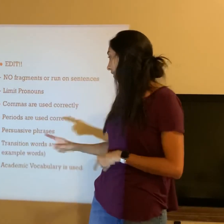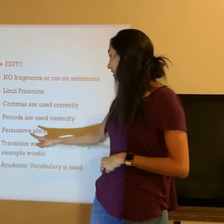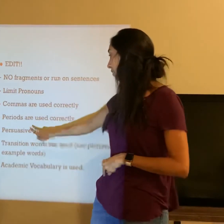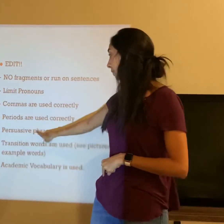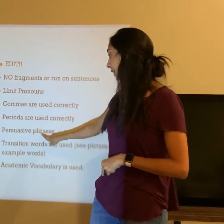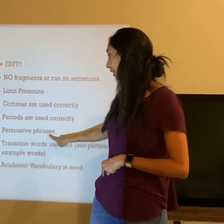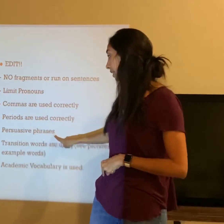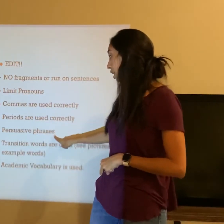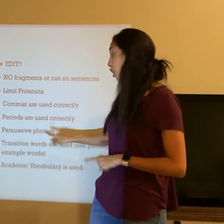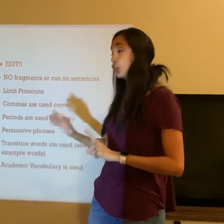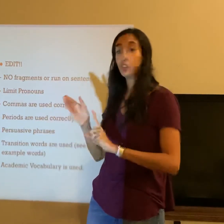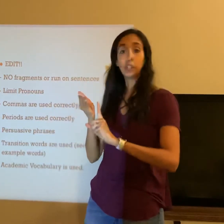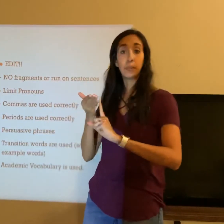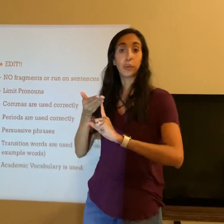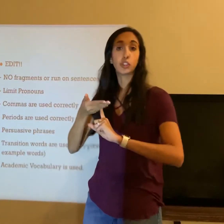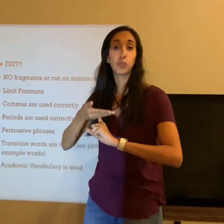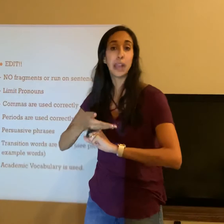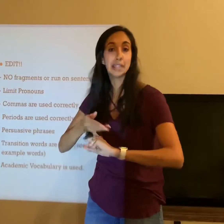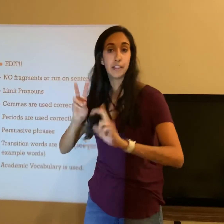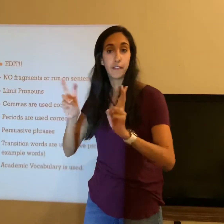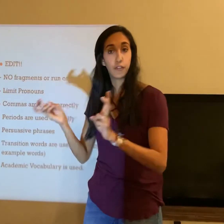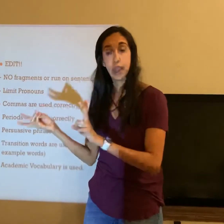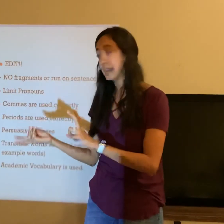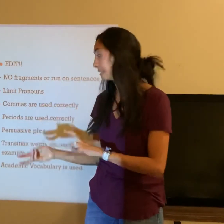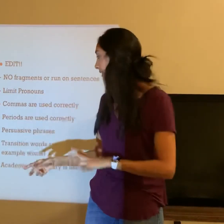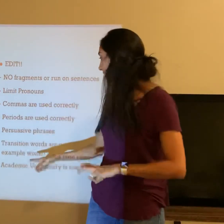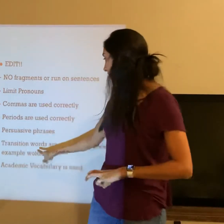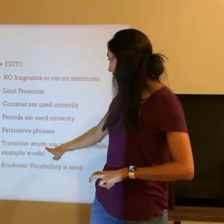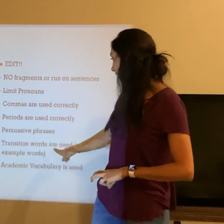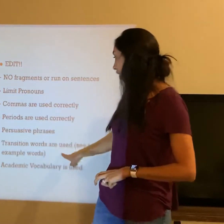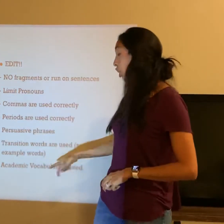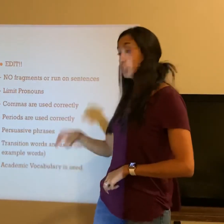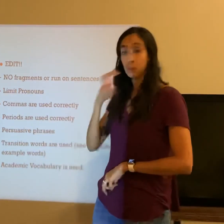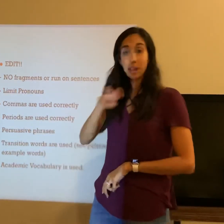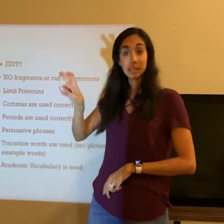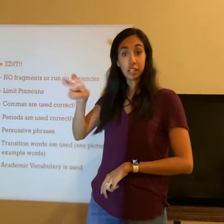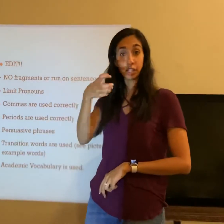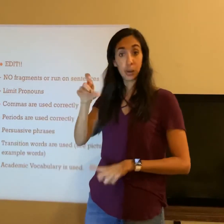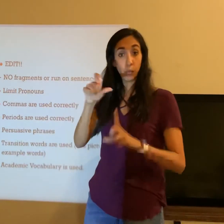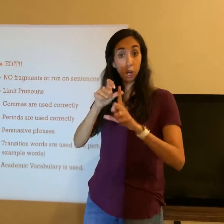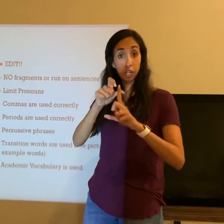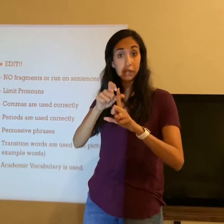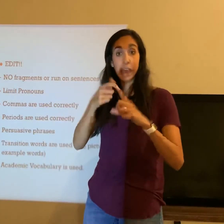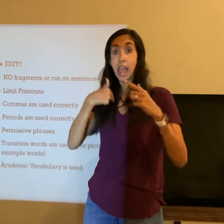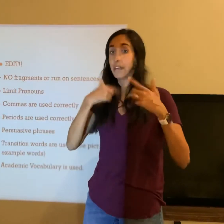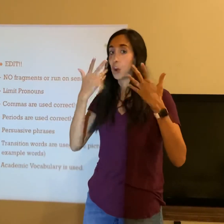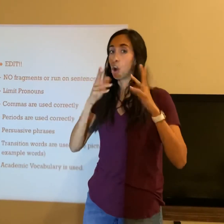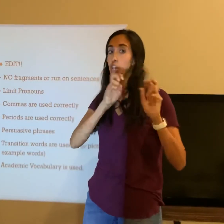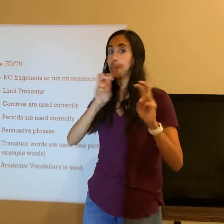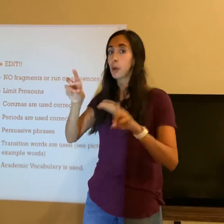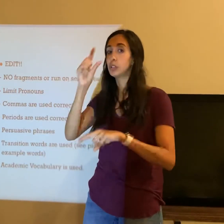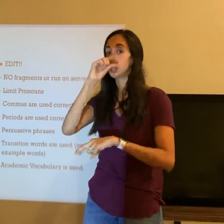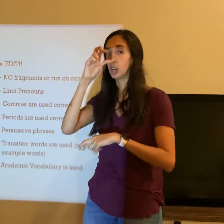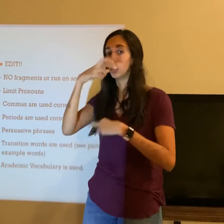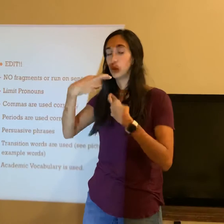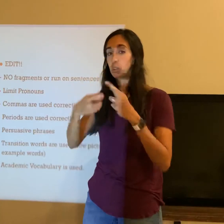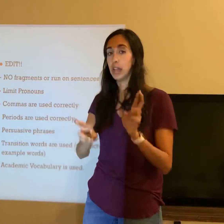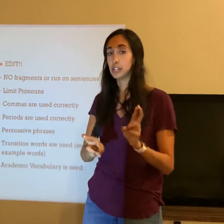need to be. You're using persuasive phrases. Transition words. I've already posted on Google